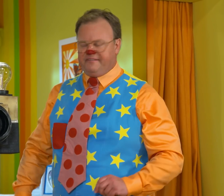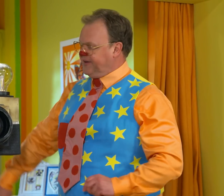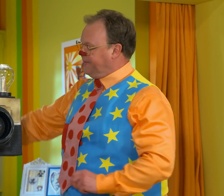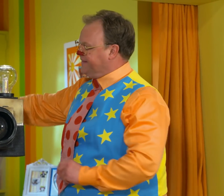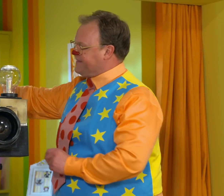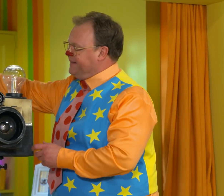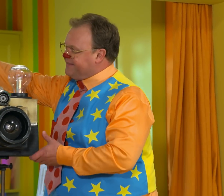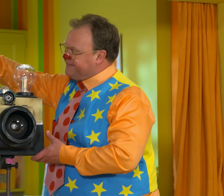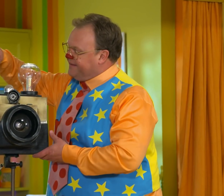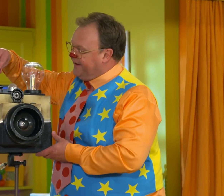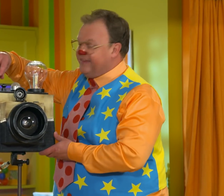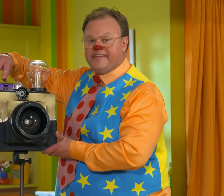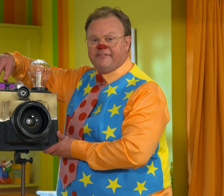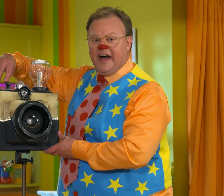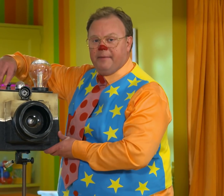few adjustments on the self-timer.